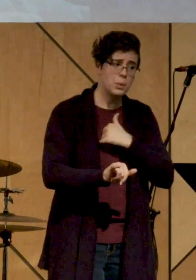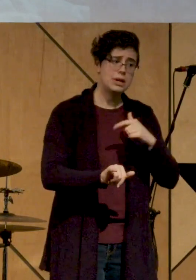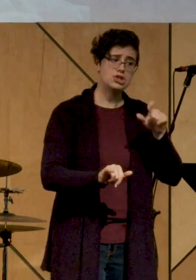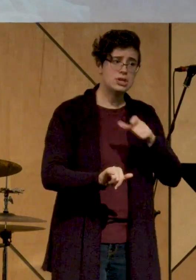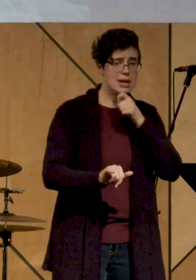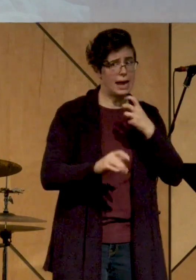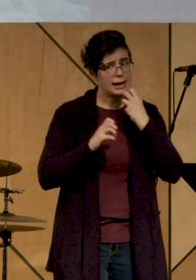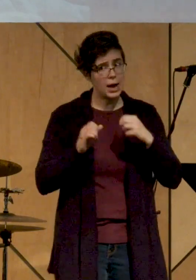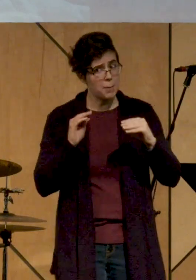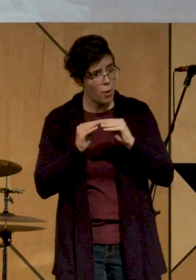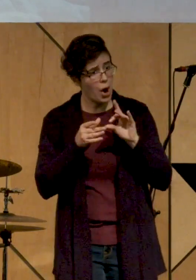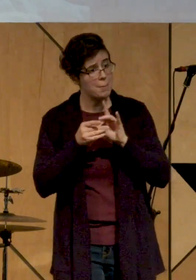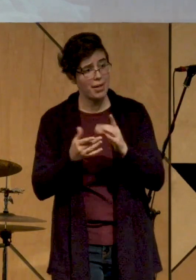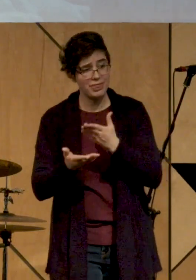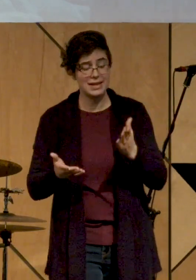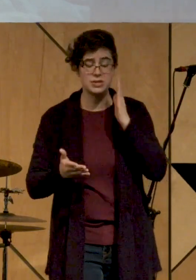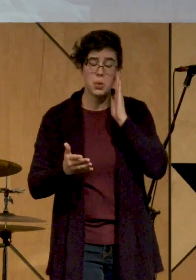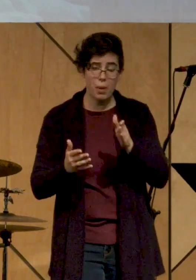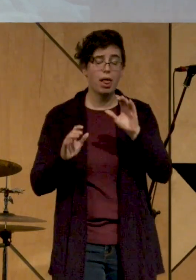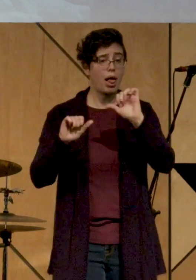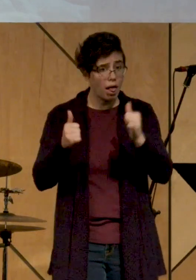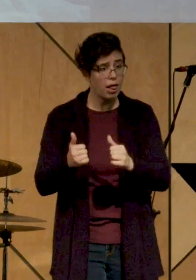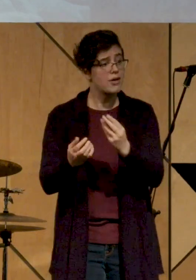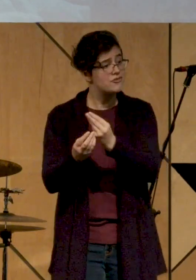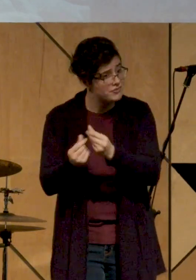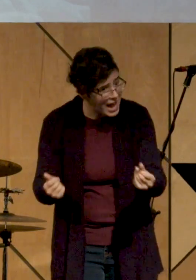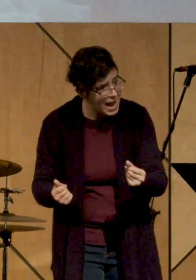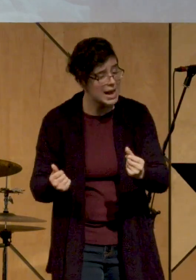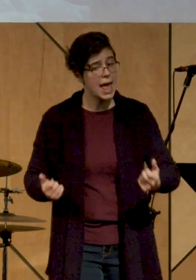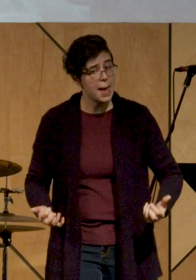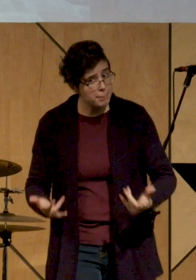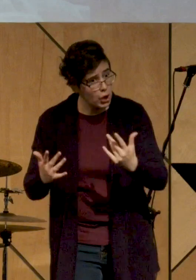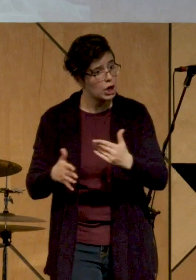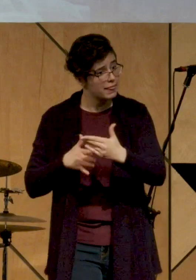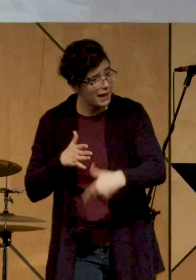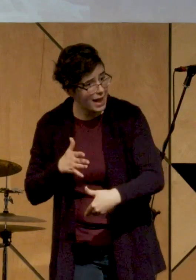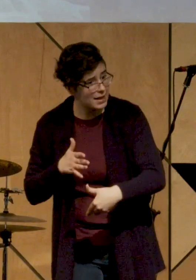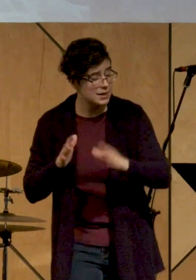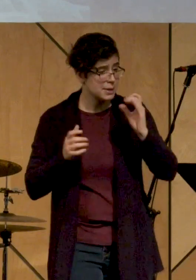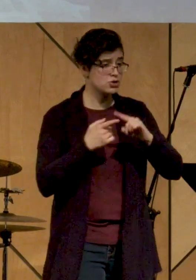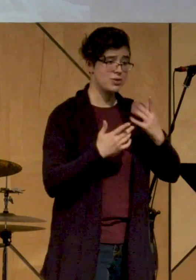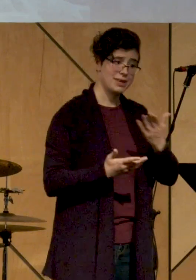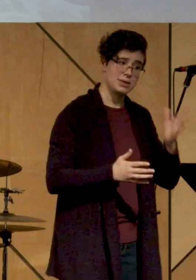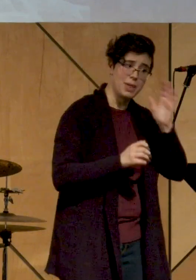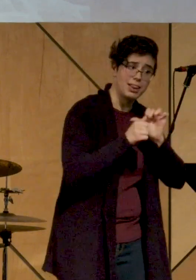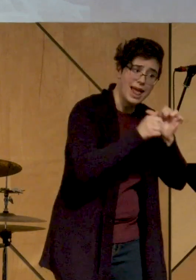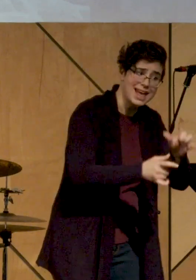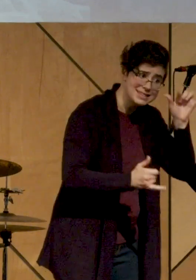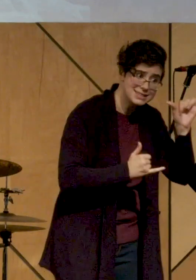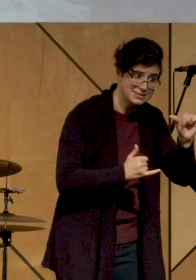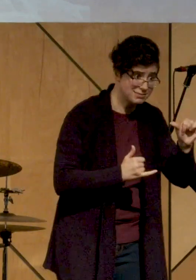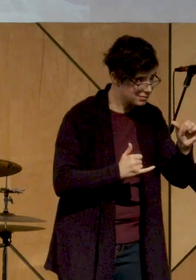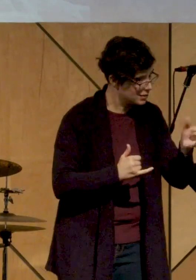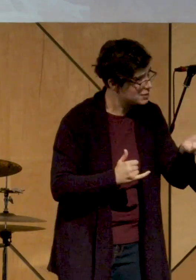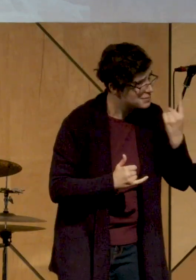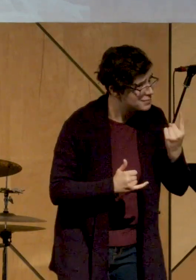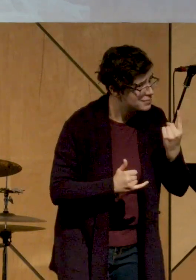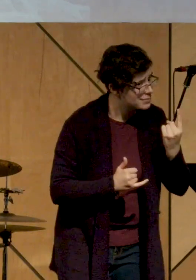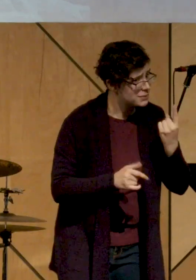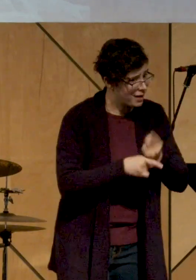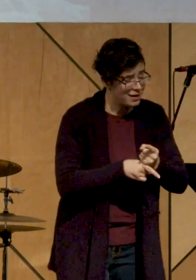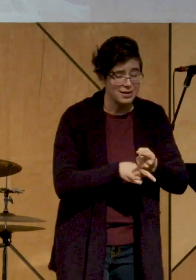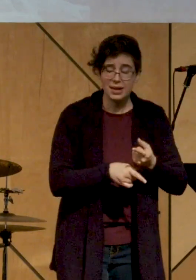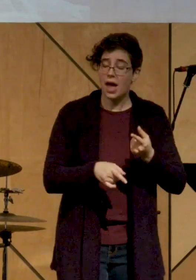not care more about things that will fade and burn than we care about things that will last. Are you with me? Our speech should